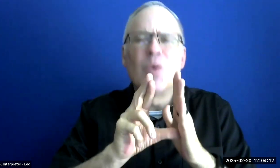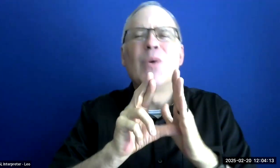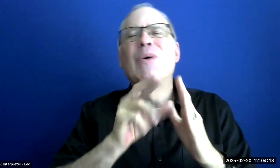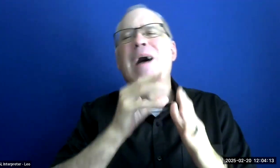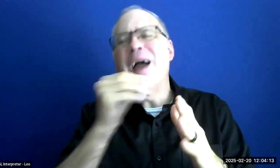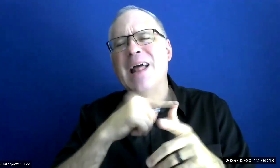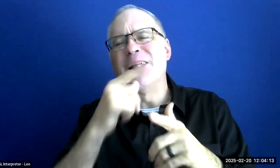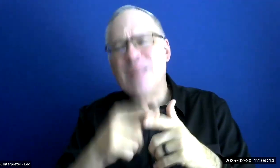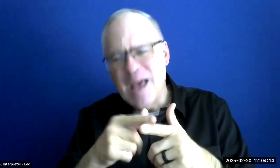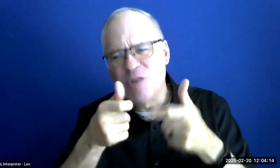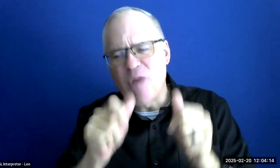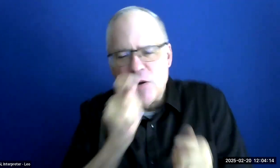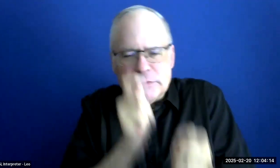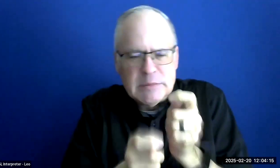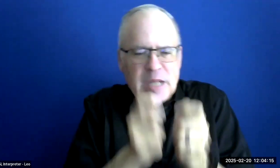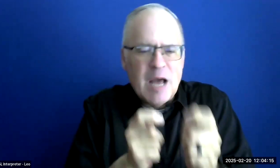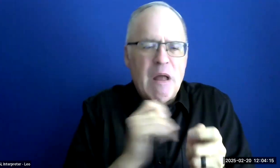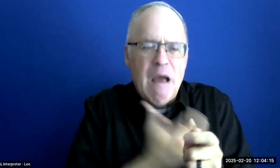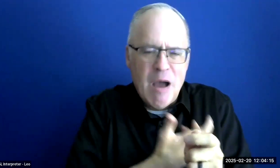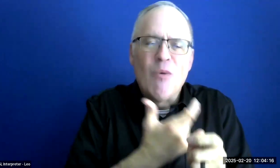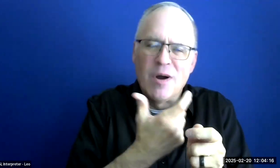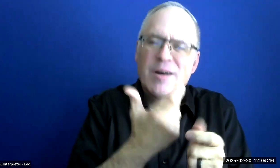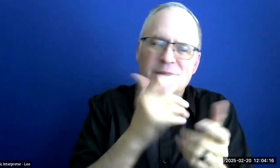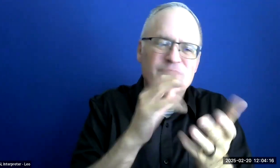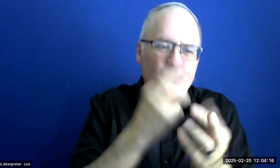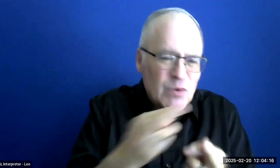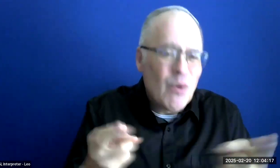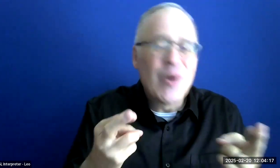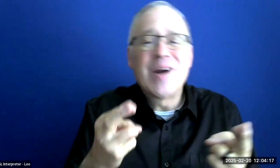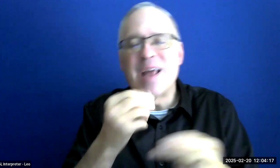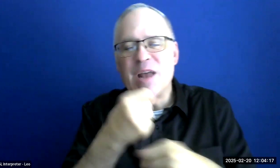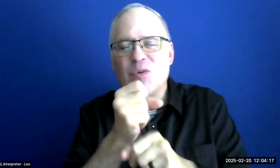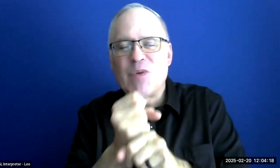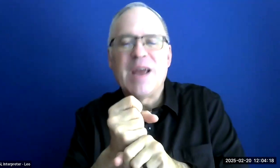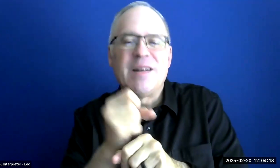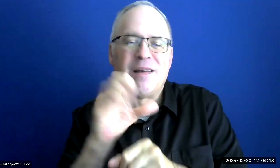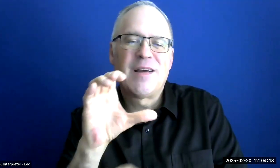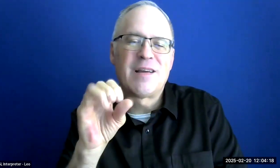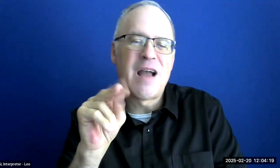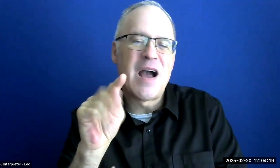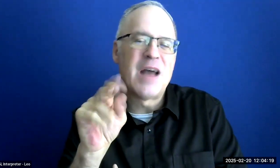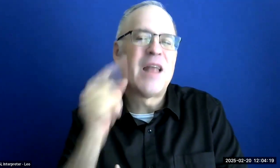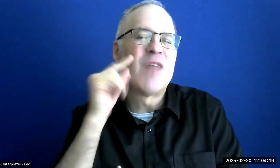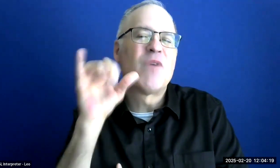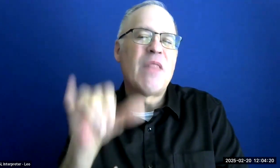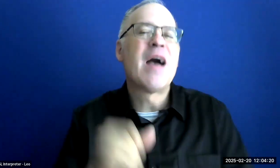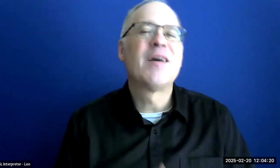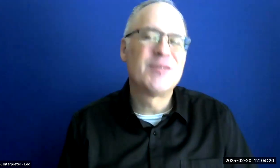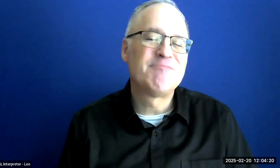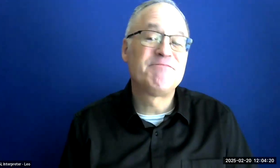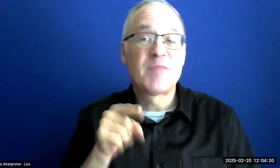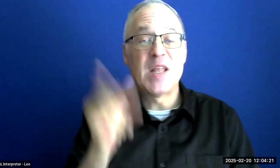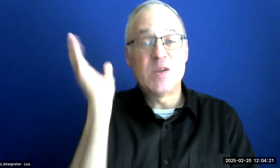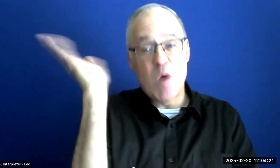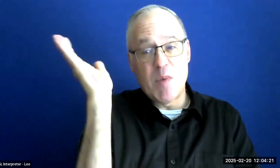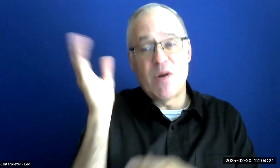content to address as many of those as possible. And as we said before, you can find this webinar, the